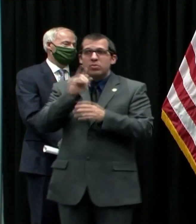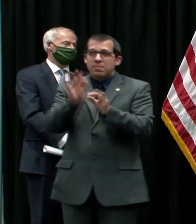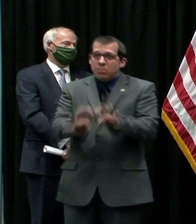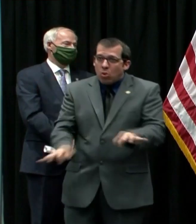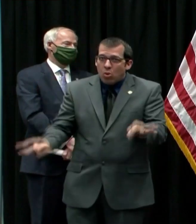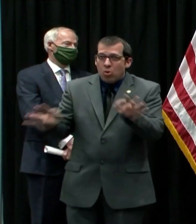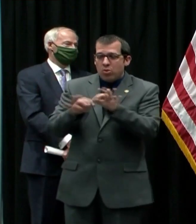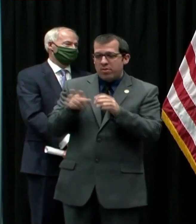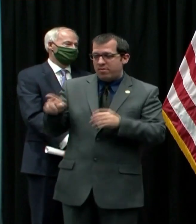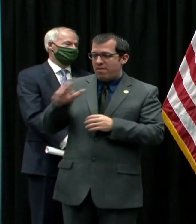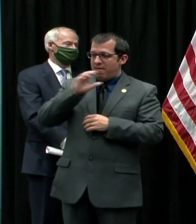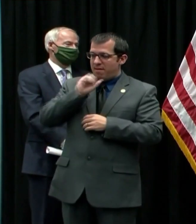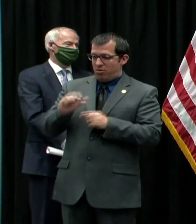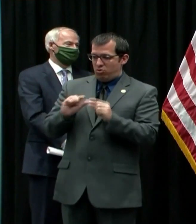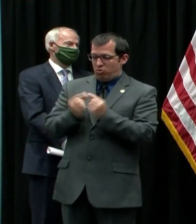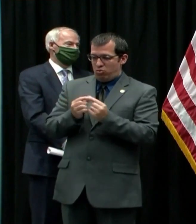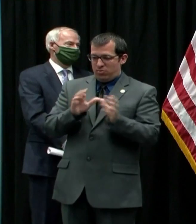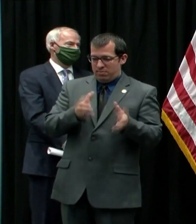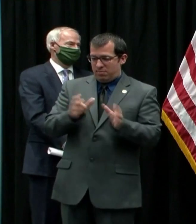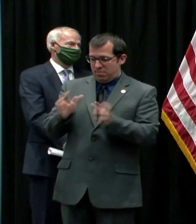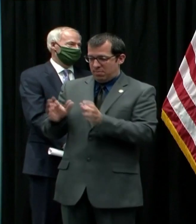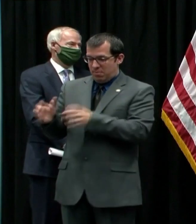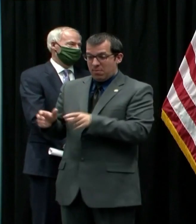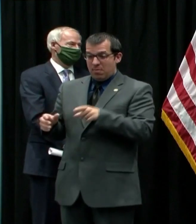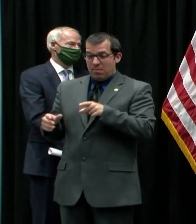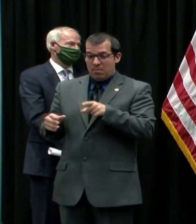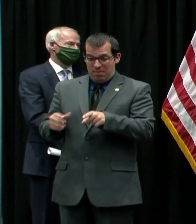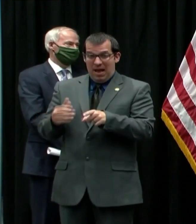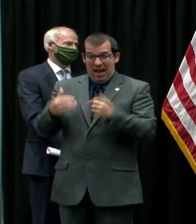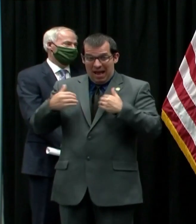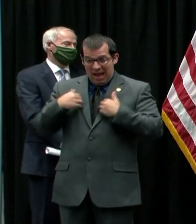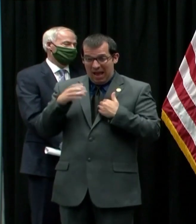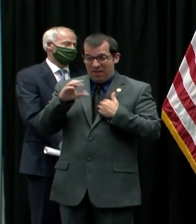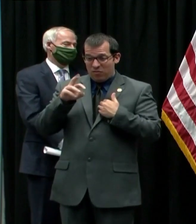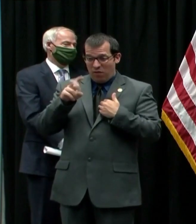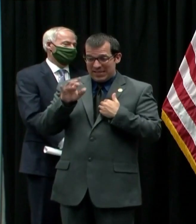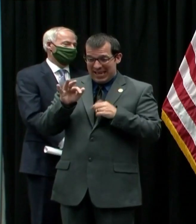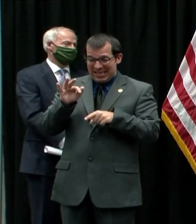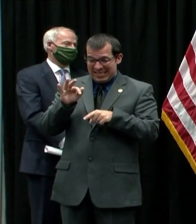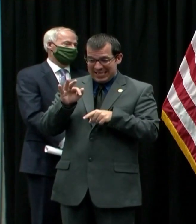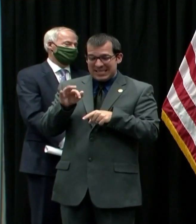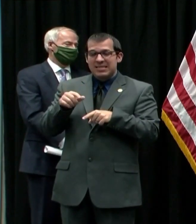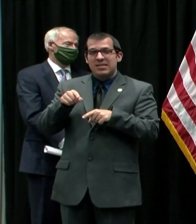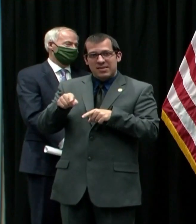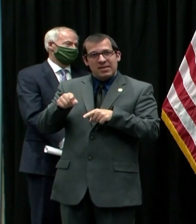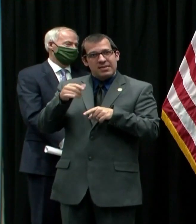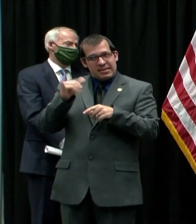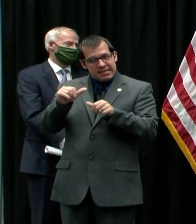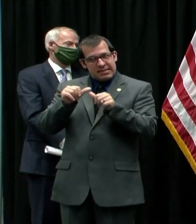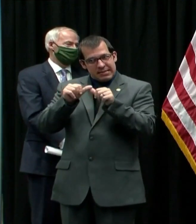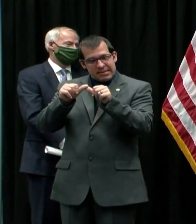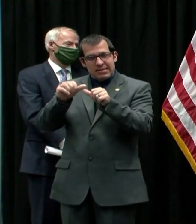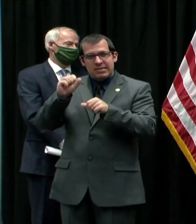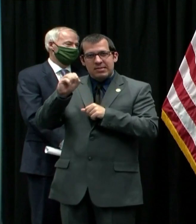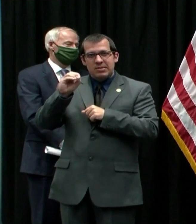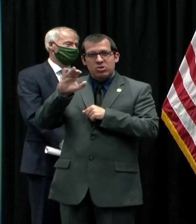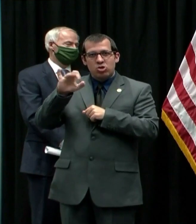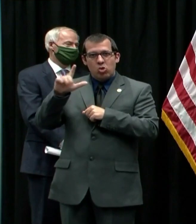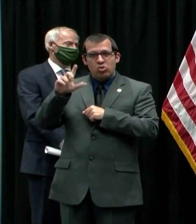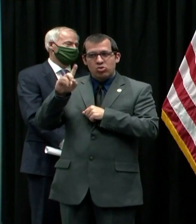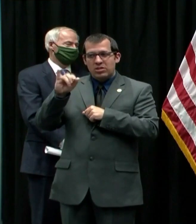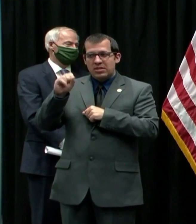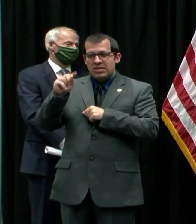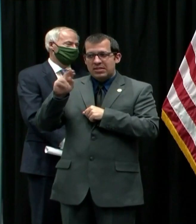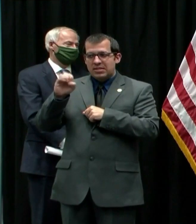for the age groups that have the COVID-19 to do the social distancing, because sometimes